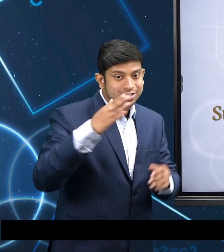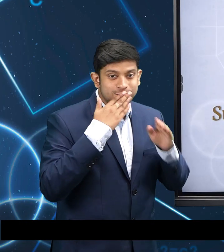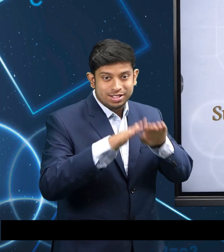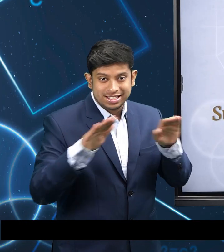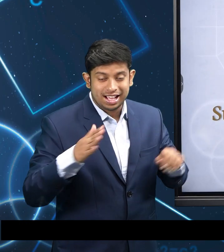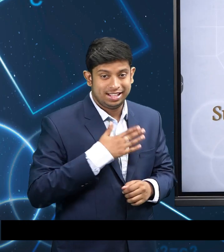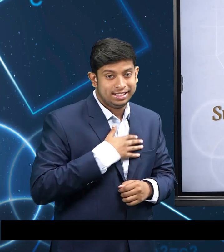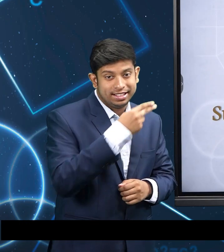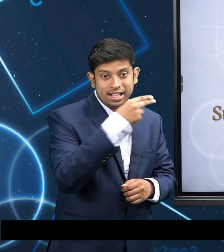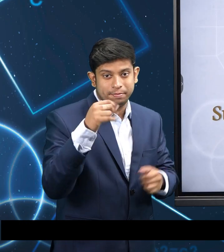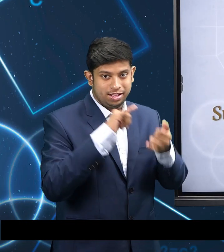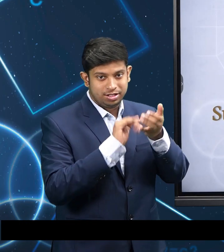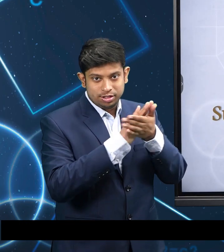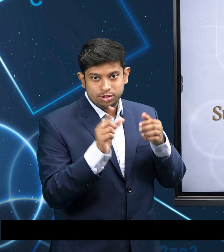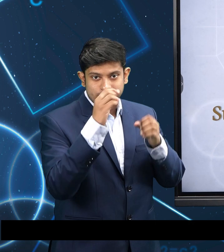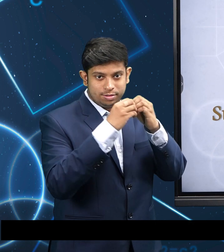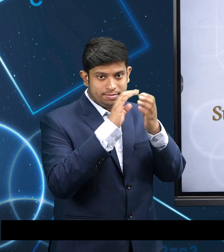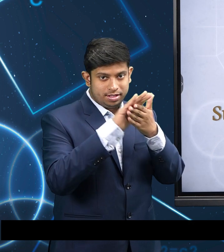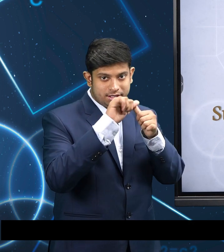Hello students, I am Subhashish.